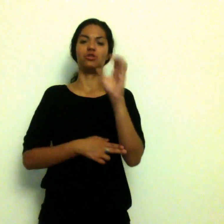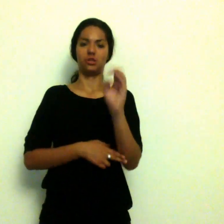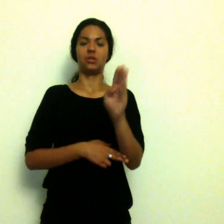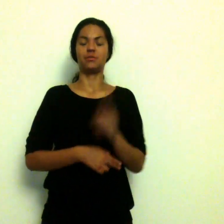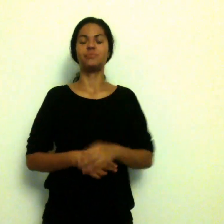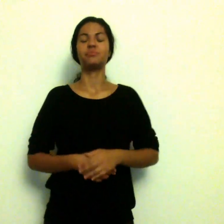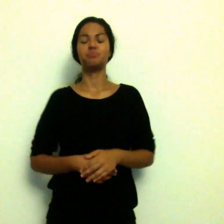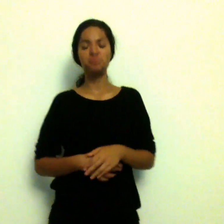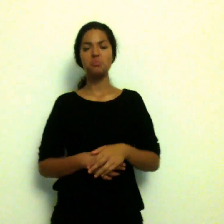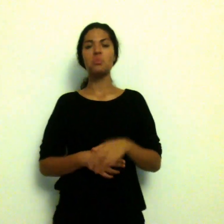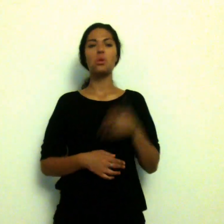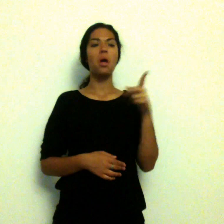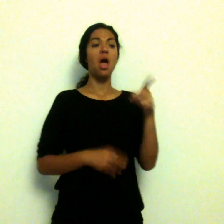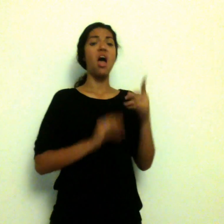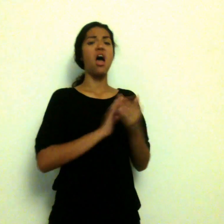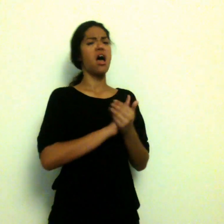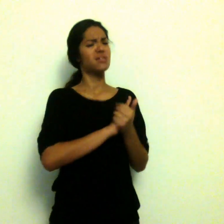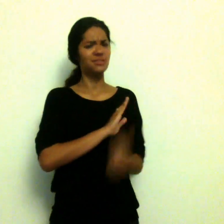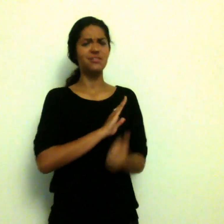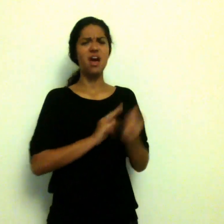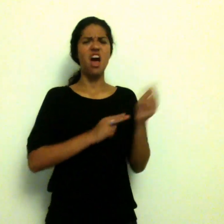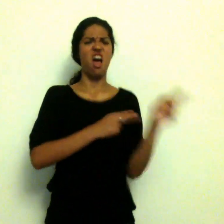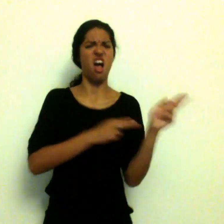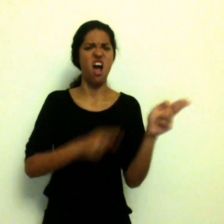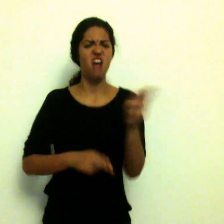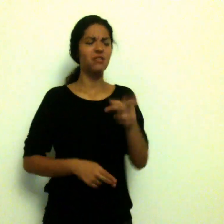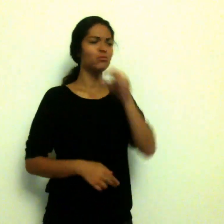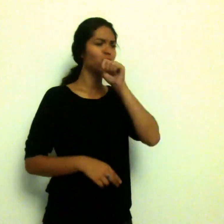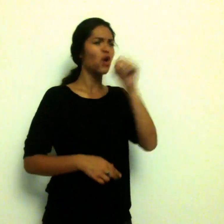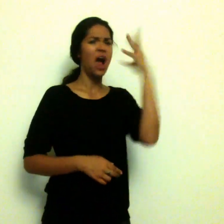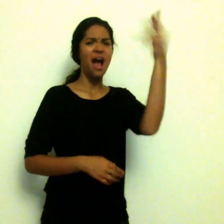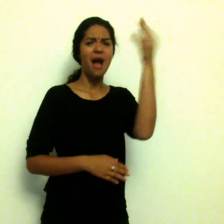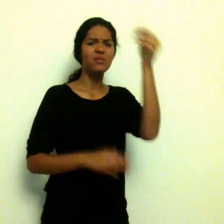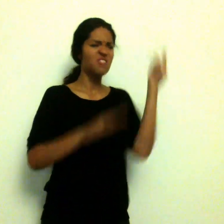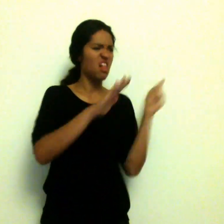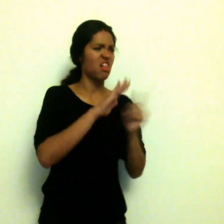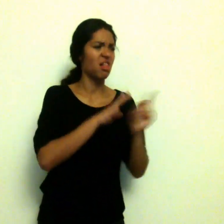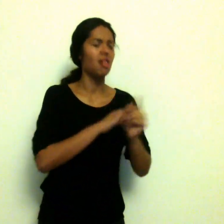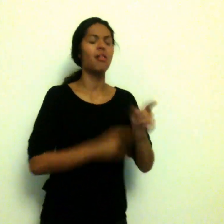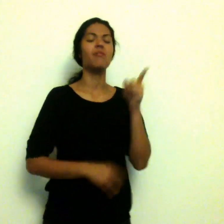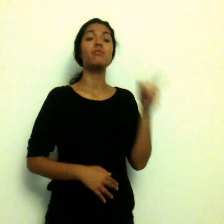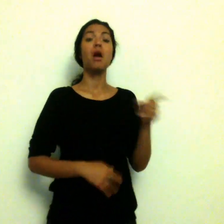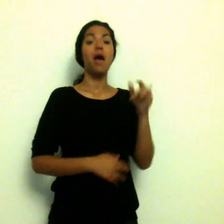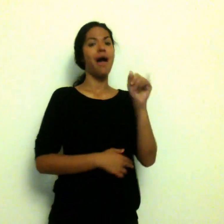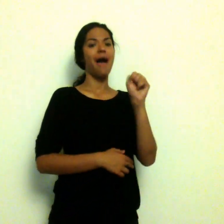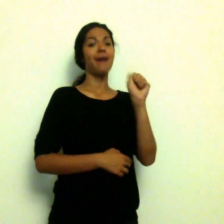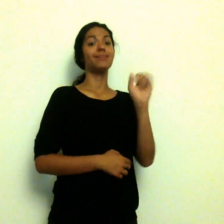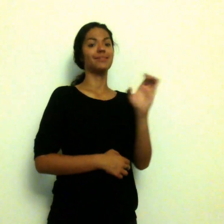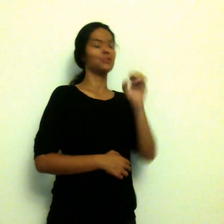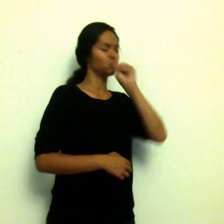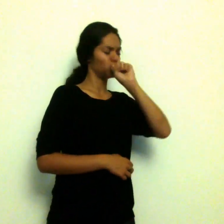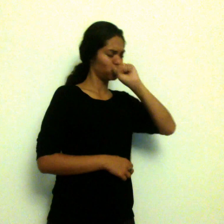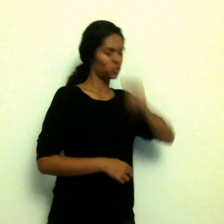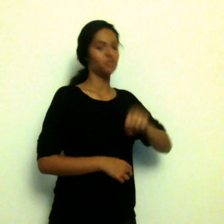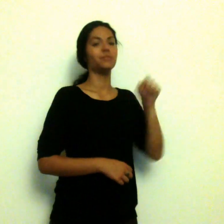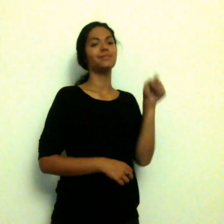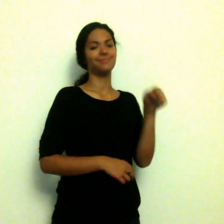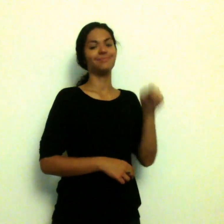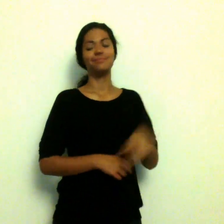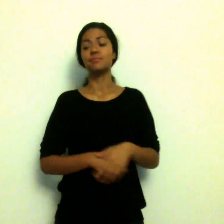Esau became a skillful hunter, a man of the open country, while Jacob was a quiet man staying among the tents. Isaac, who had a taste for